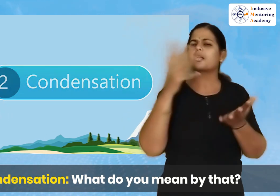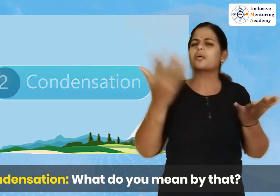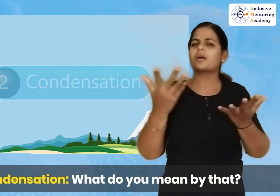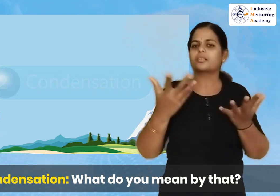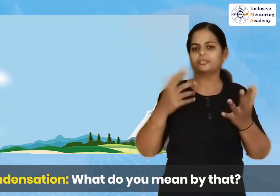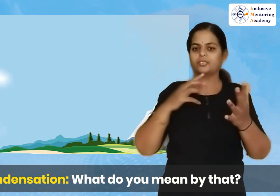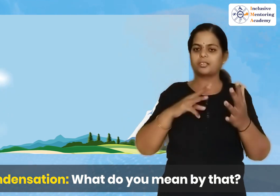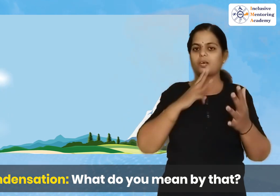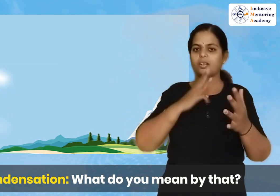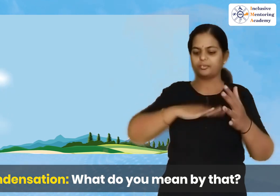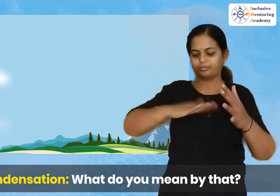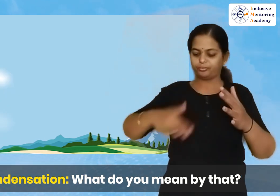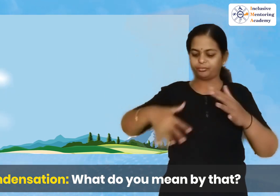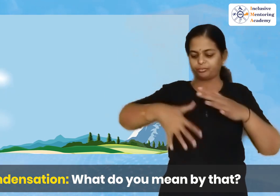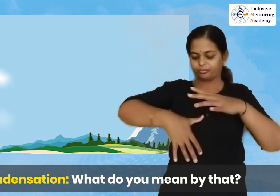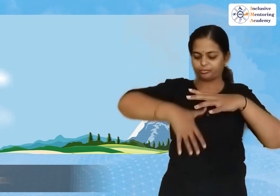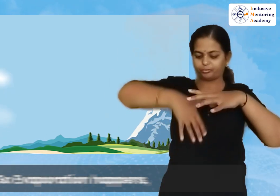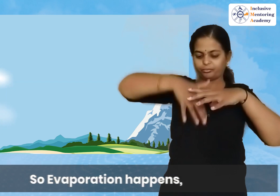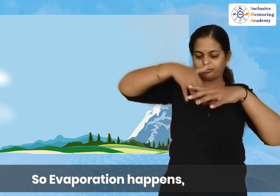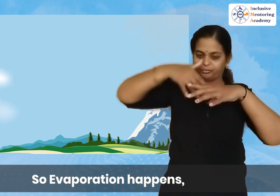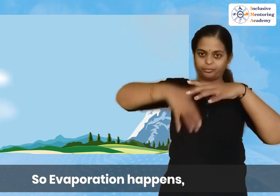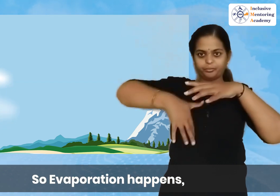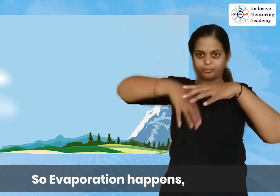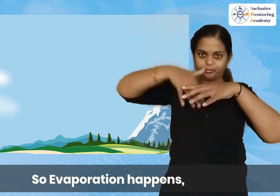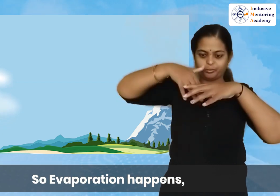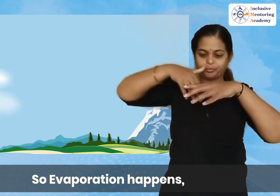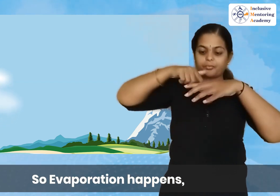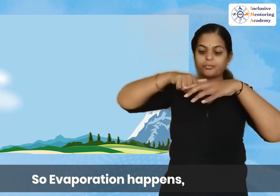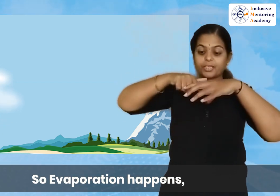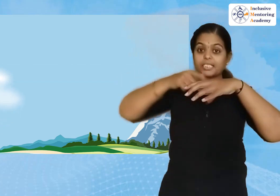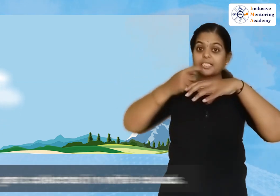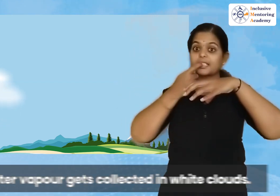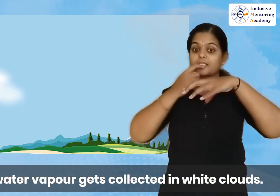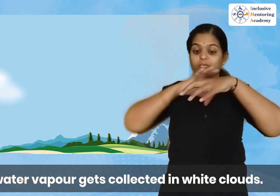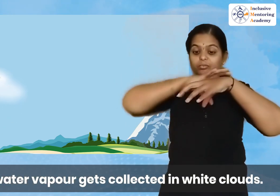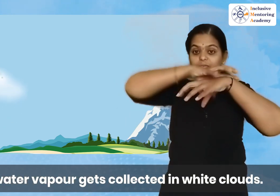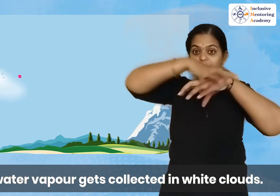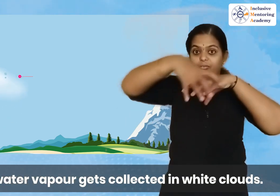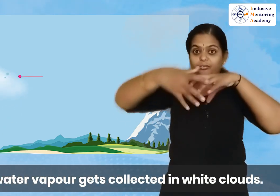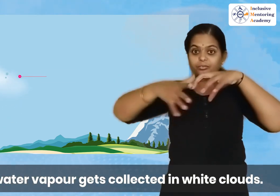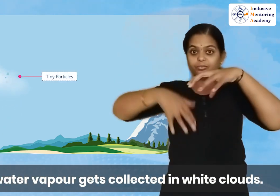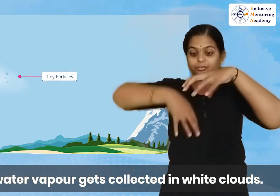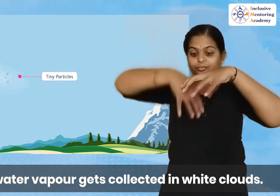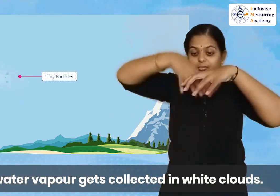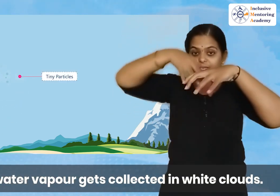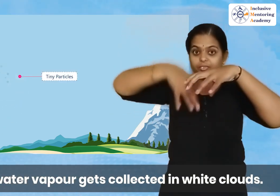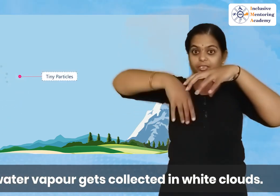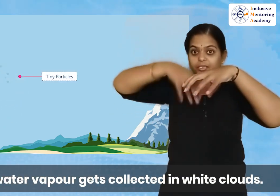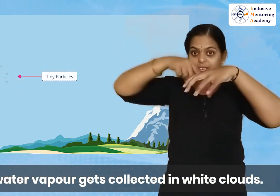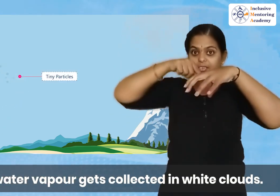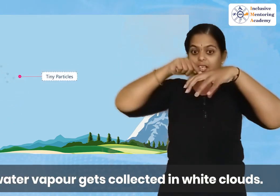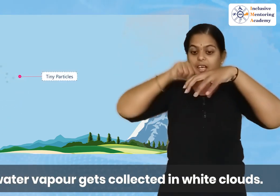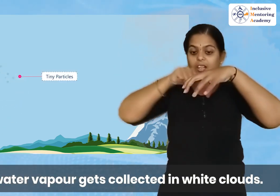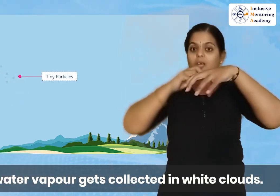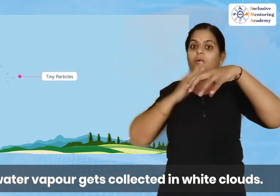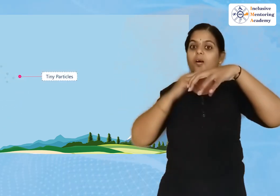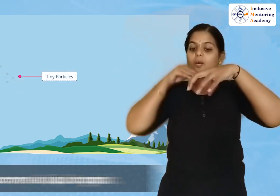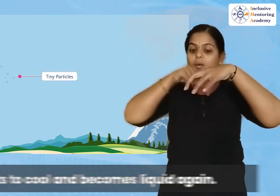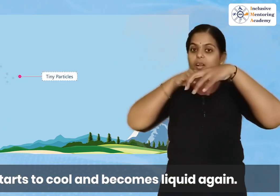What do you mean by that? So evaporation happens, these water vapor gets collected in white clouds. It starts